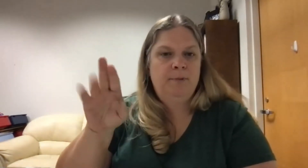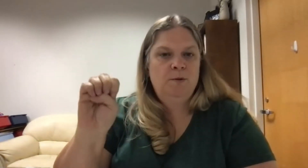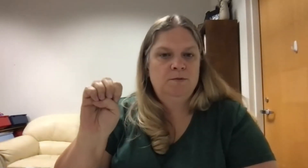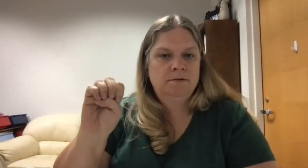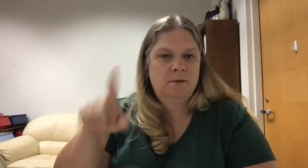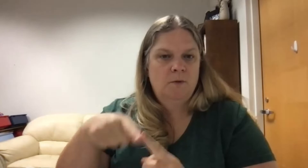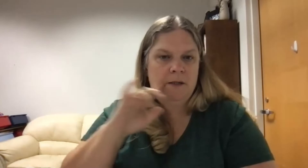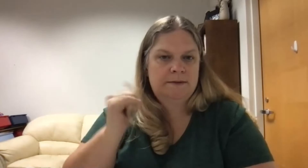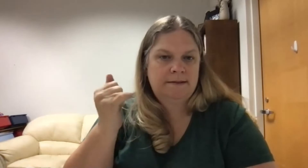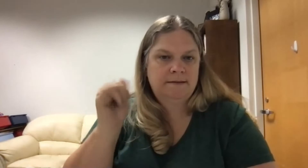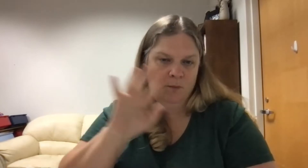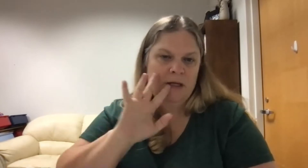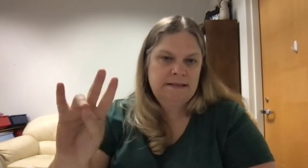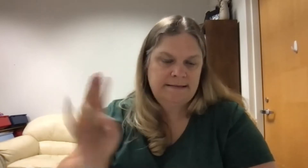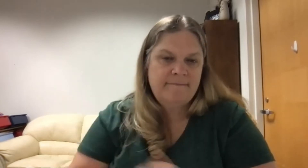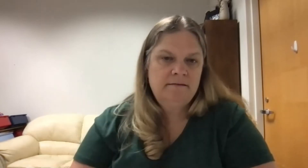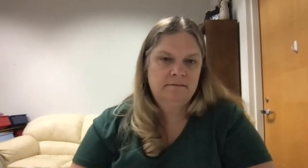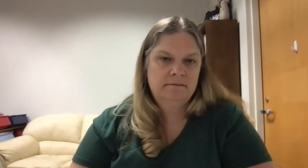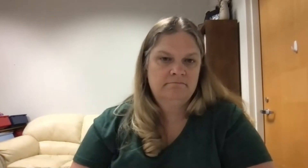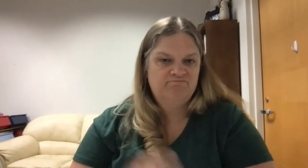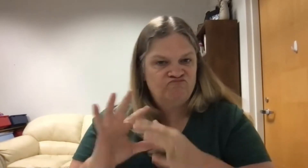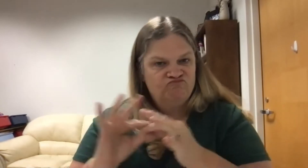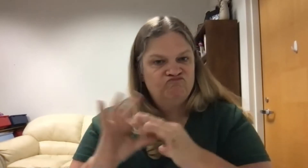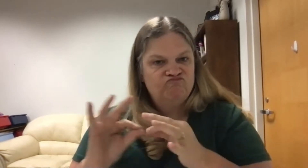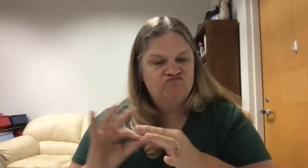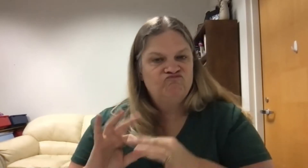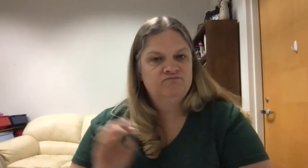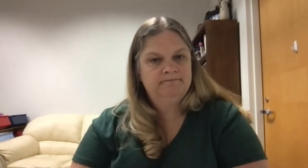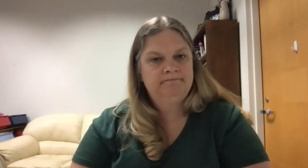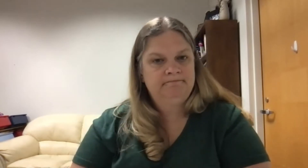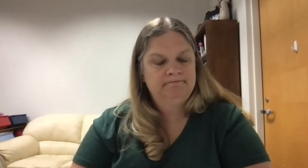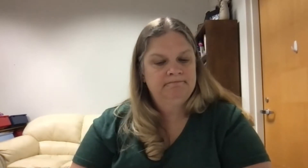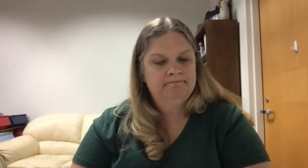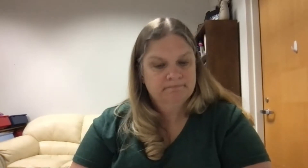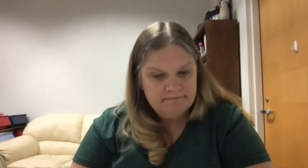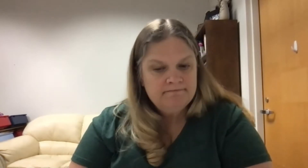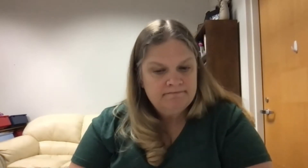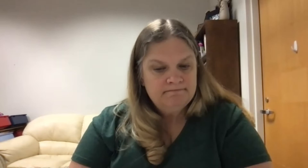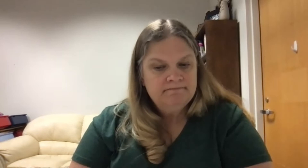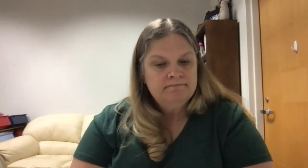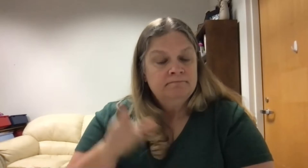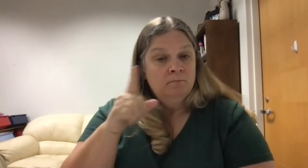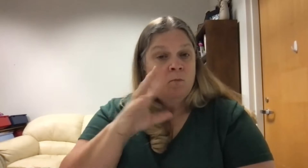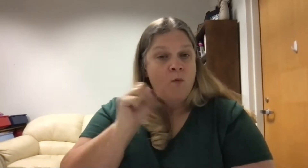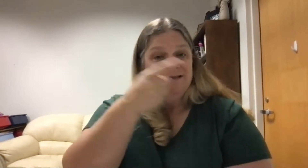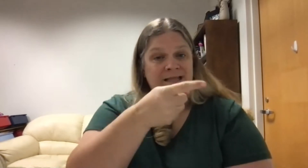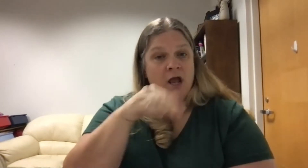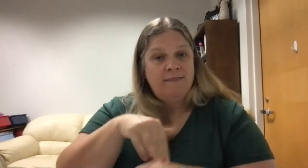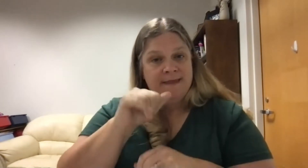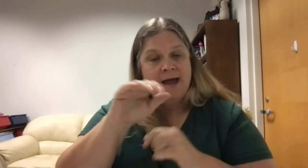able to express about his abuse from when he was 7 years old. He finally talked about